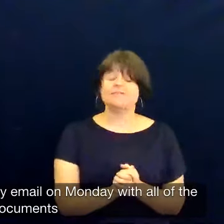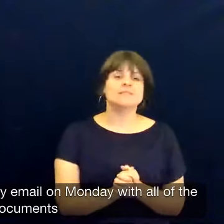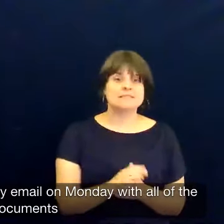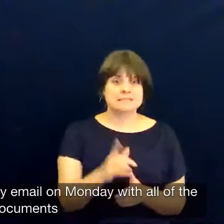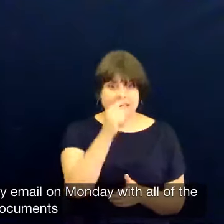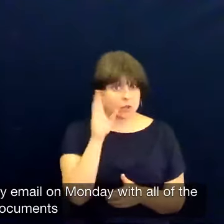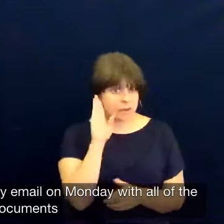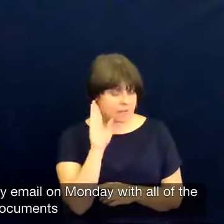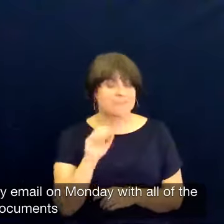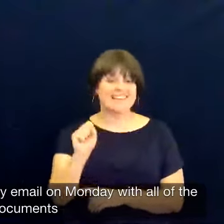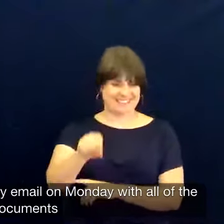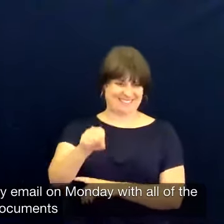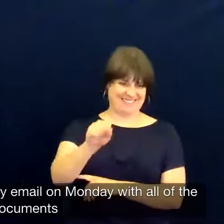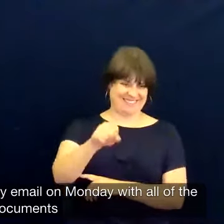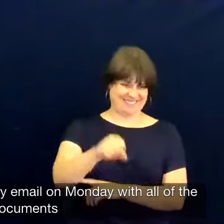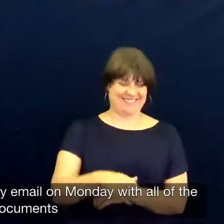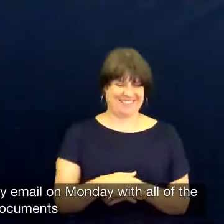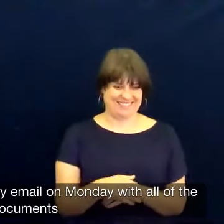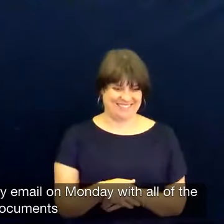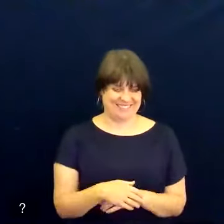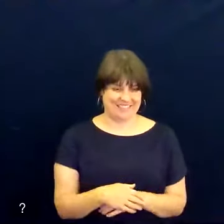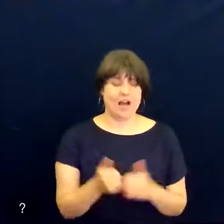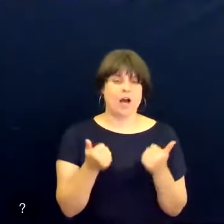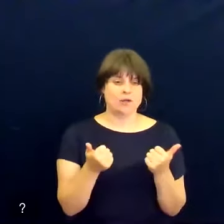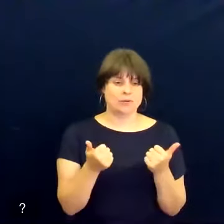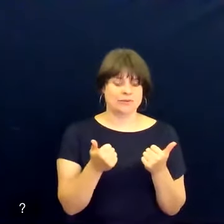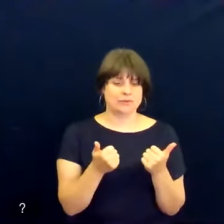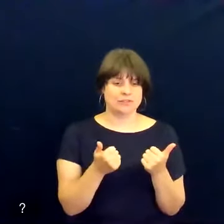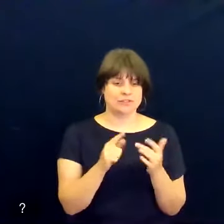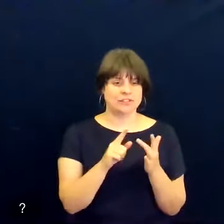hear me? No. I'll stop.